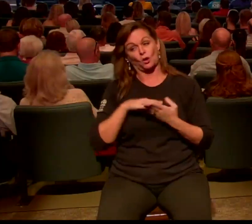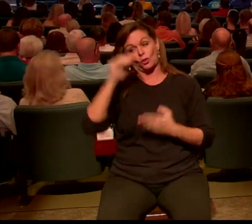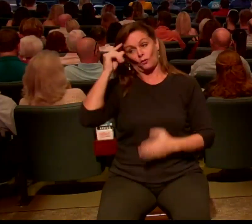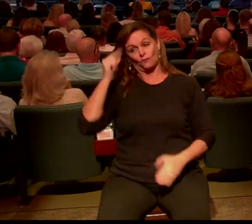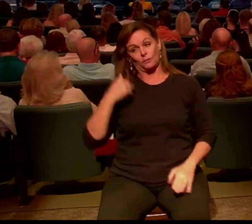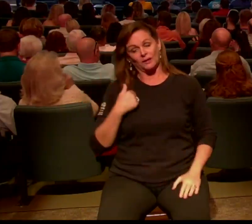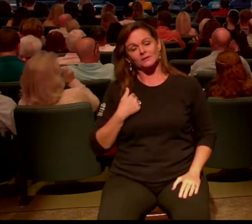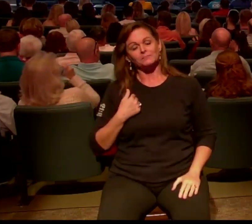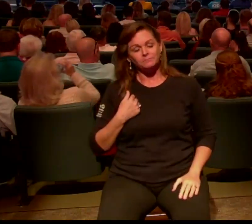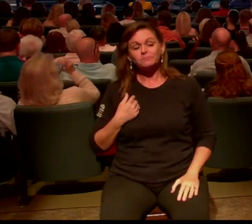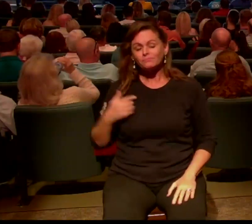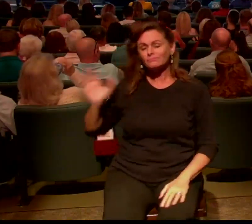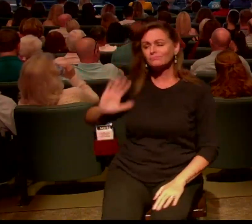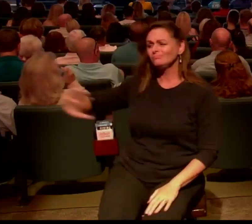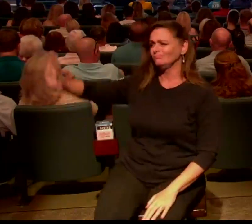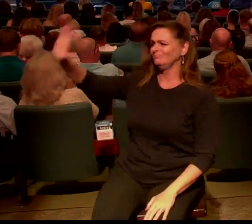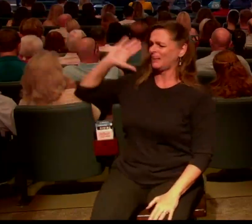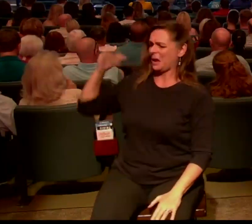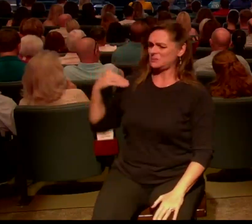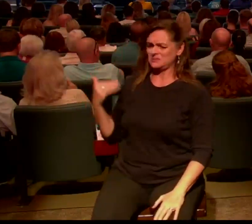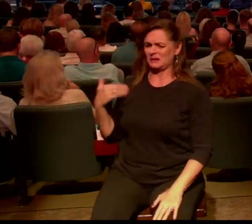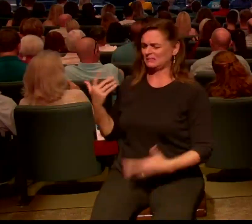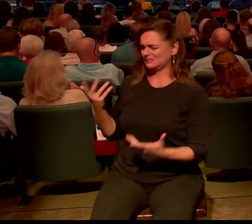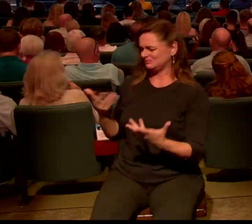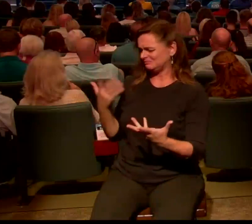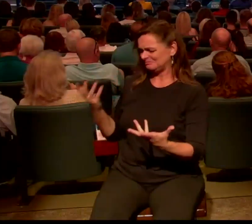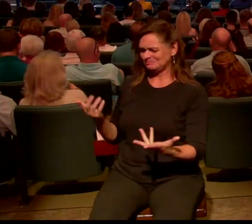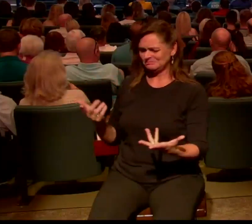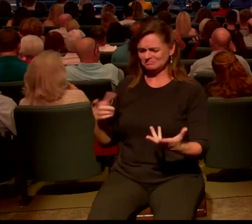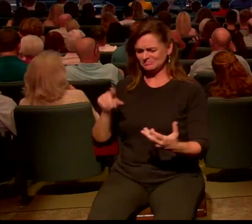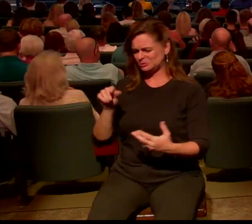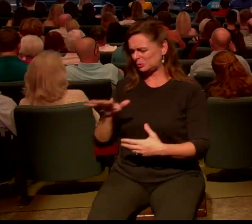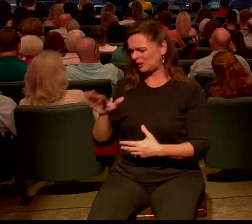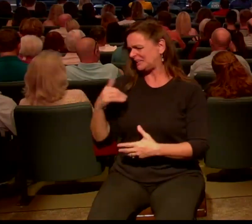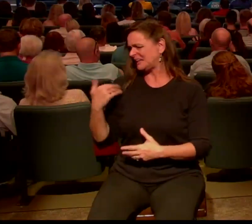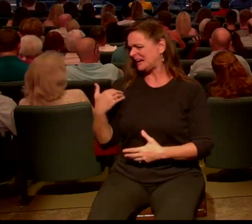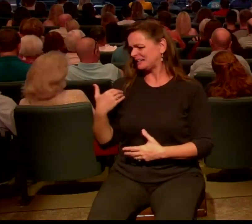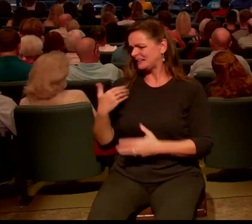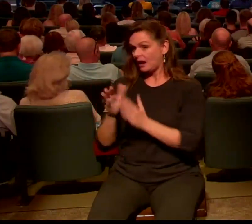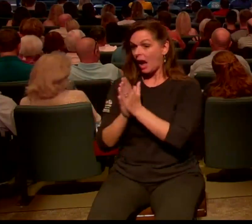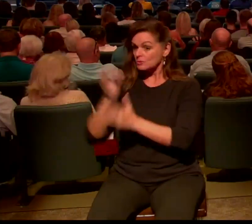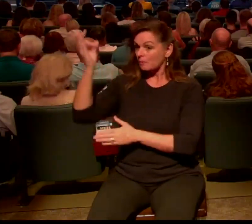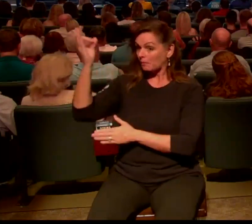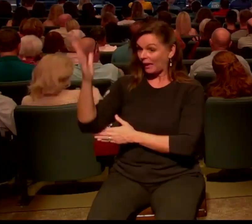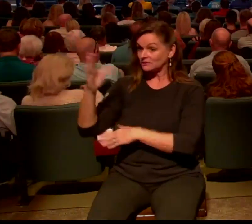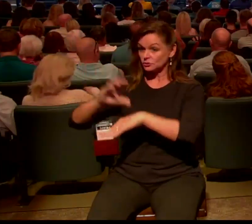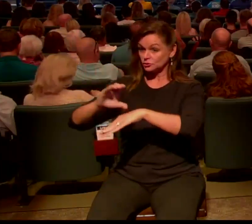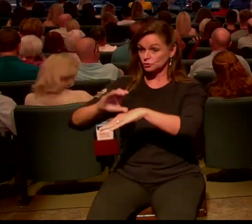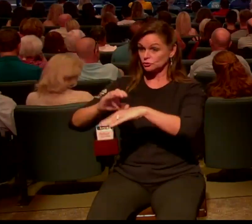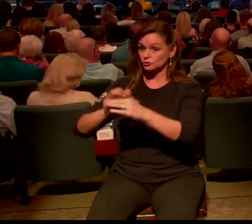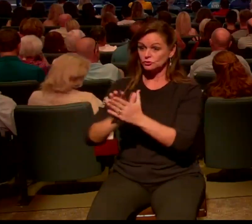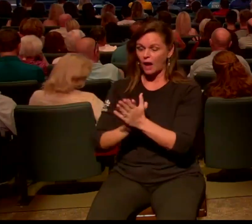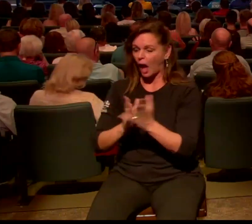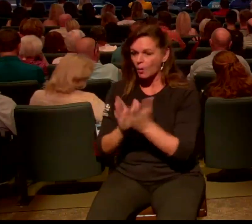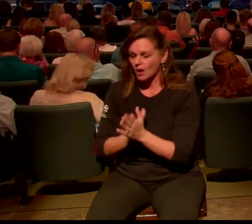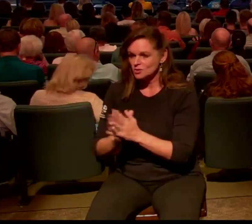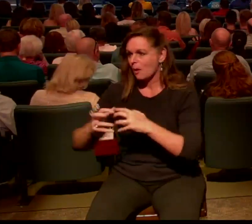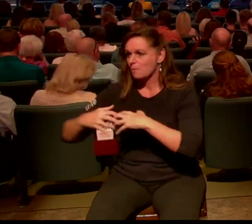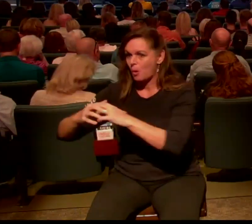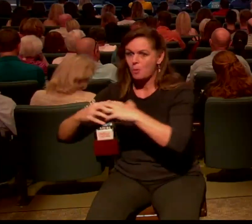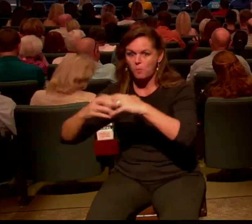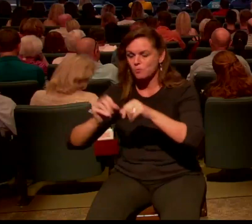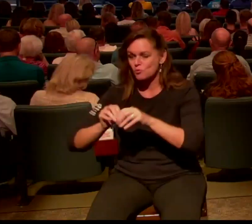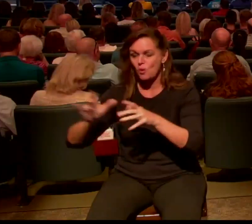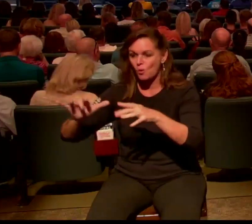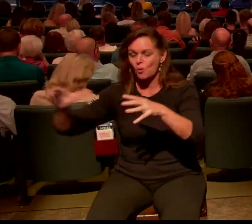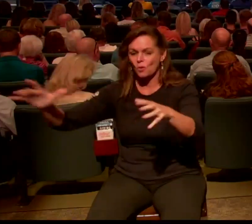As a young pastor, just so desirous to grow and build churches, I can remember we were in our